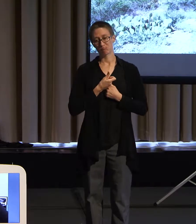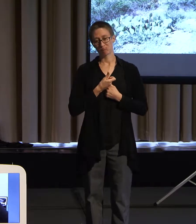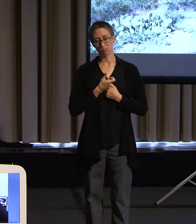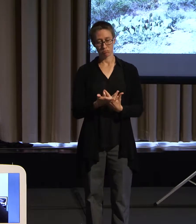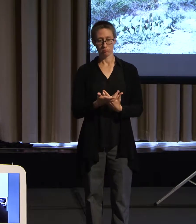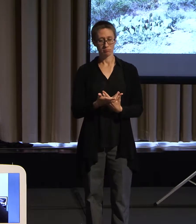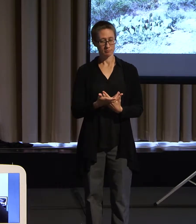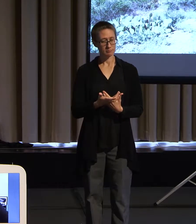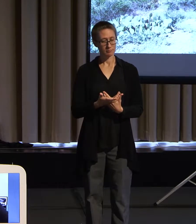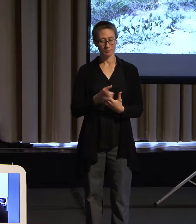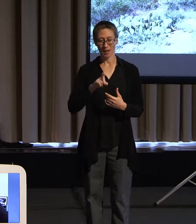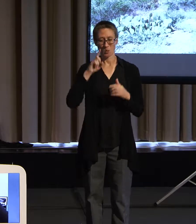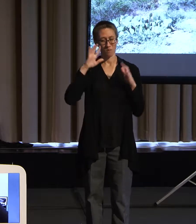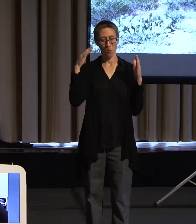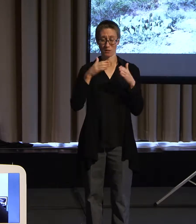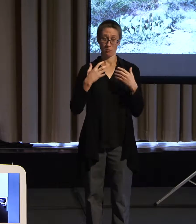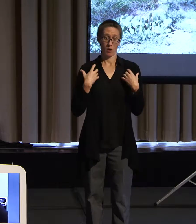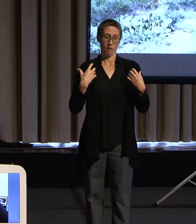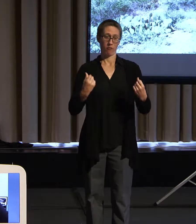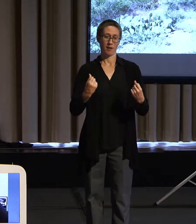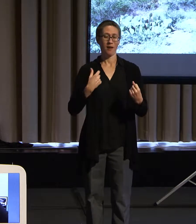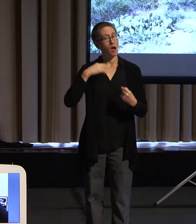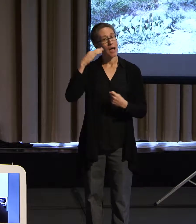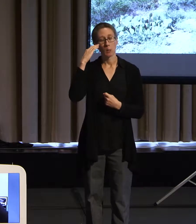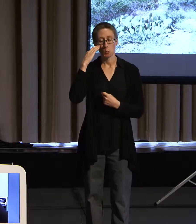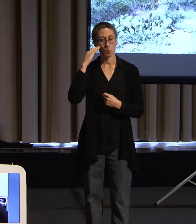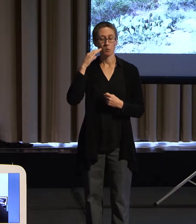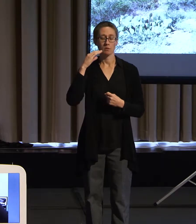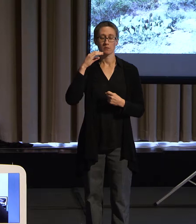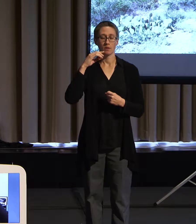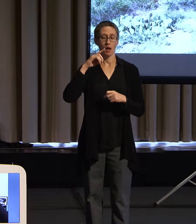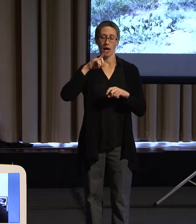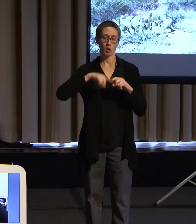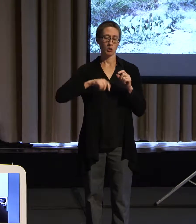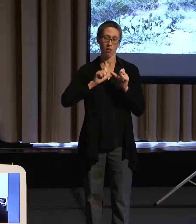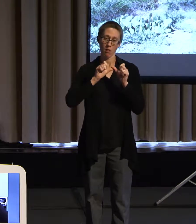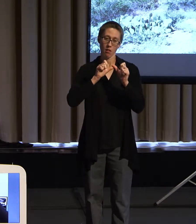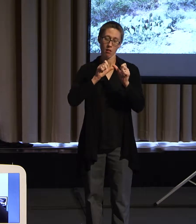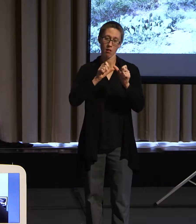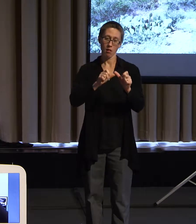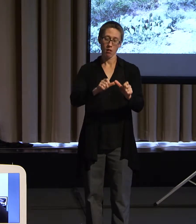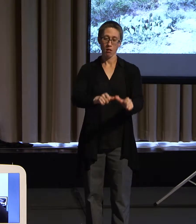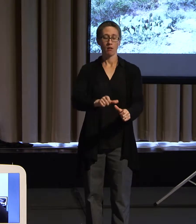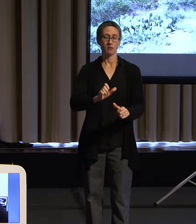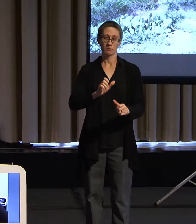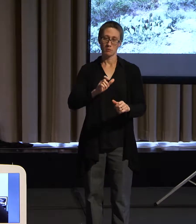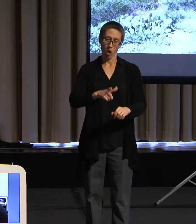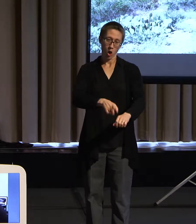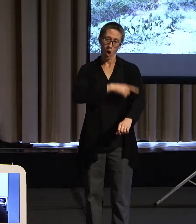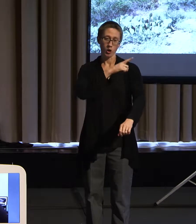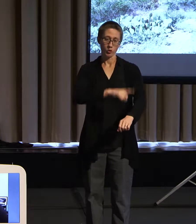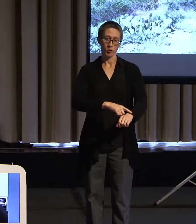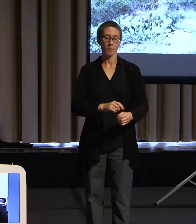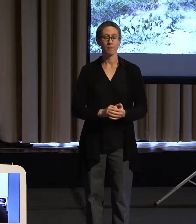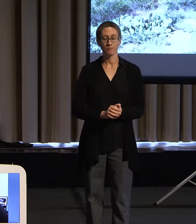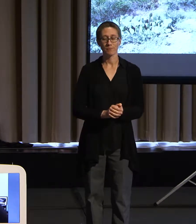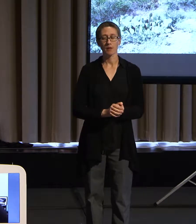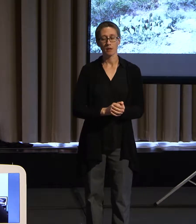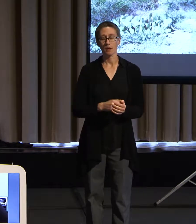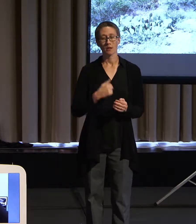I knew I couldn't sustain this long term, and I also knew from talking to other organizers that I was not alone in wanting a different way to